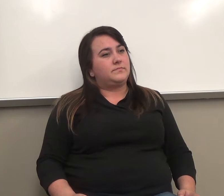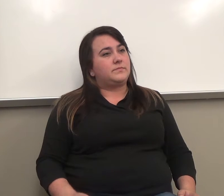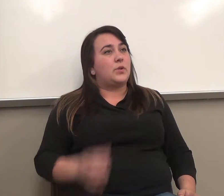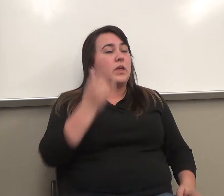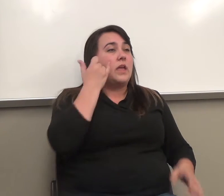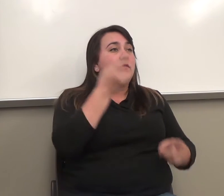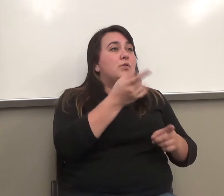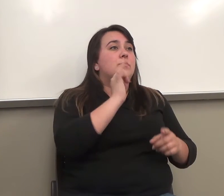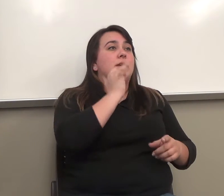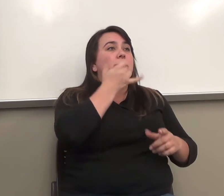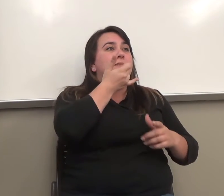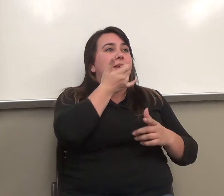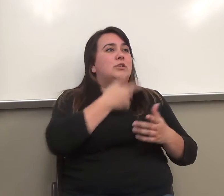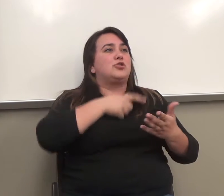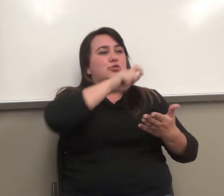And write it. What?